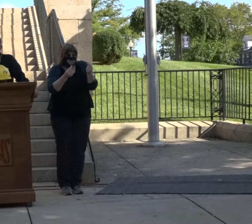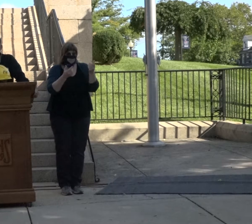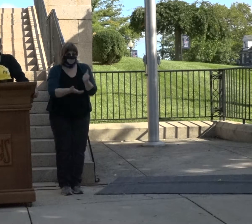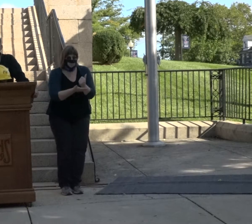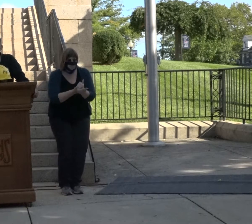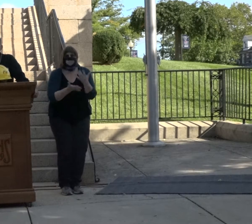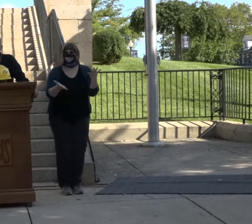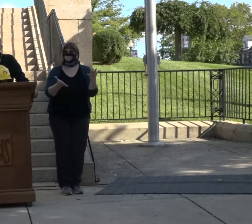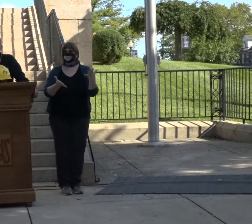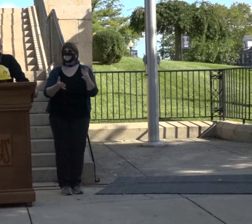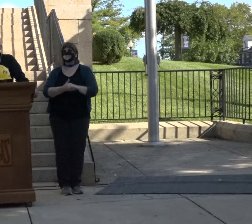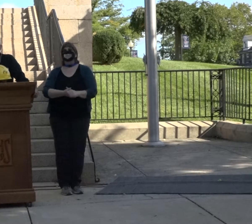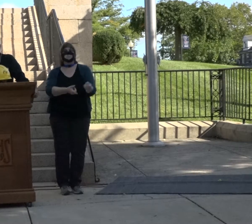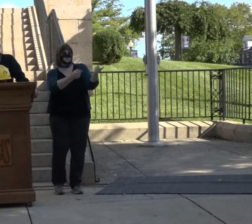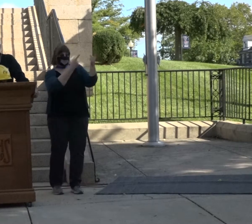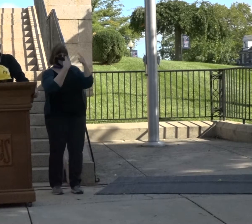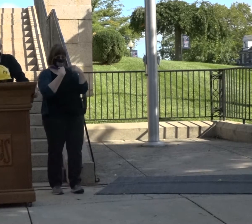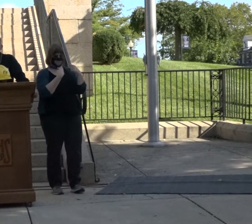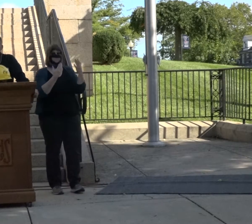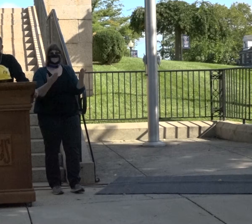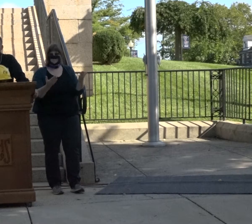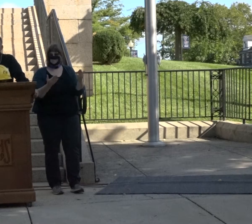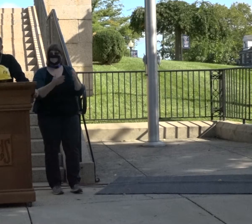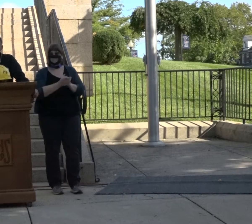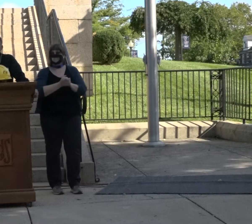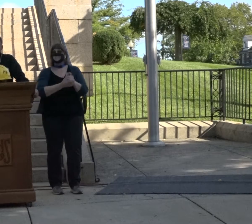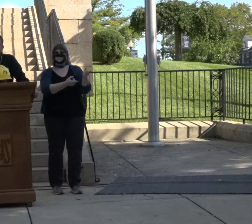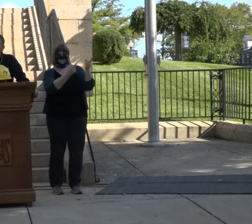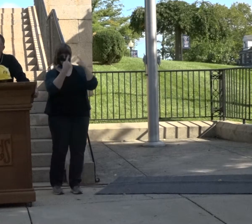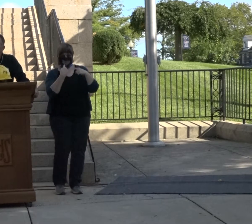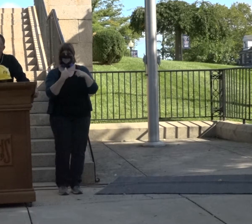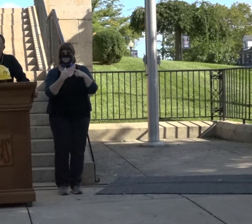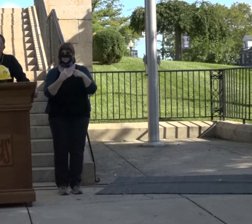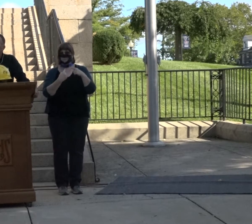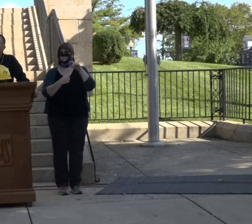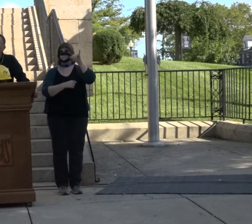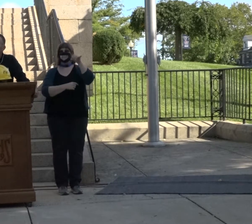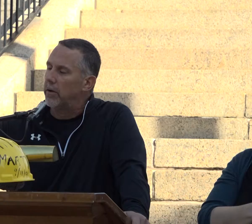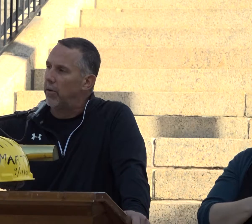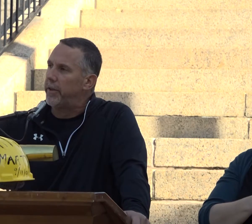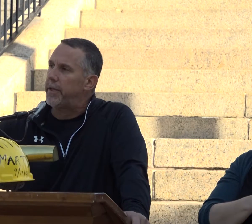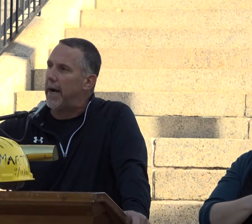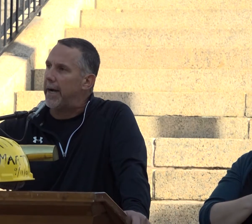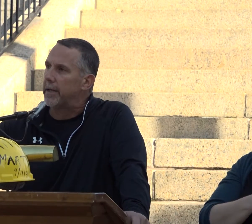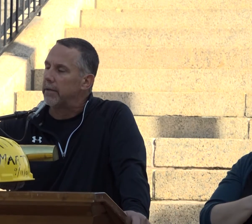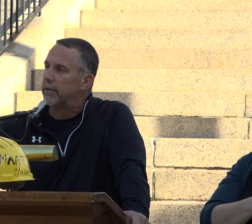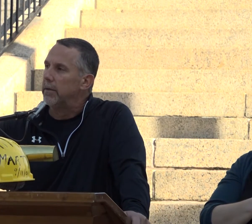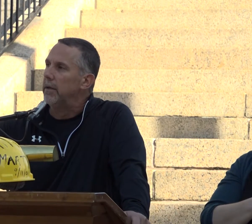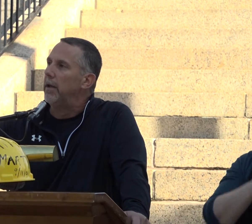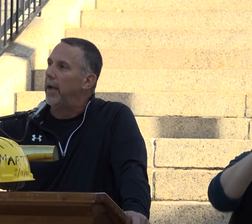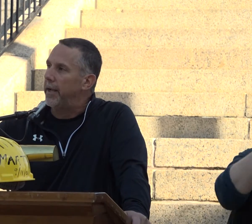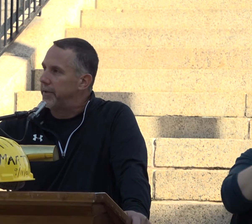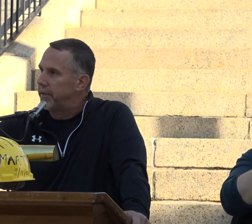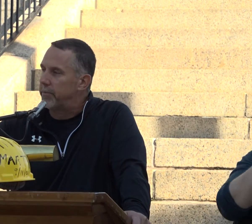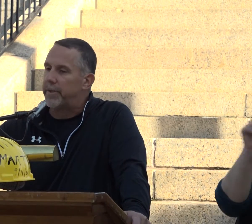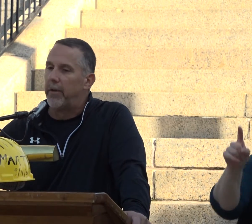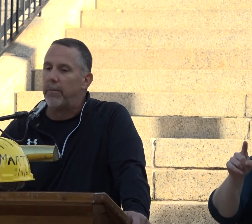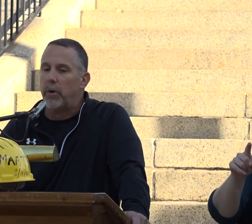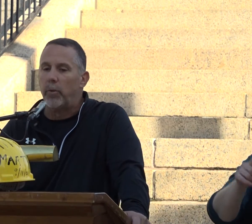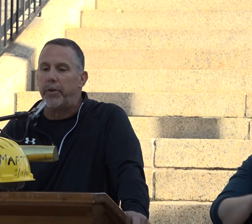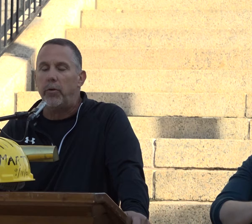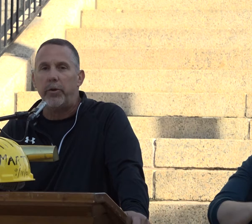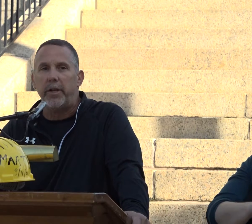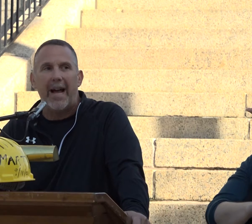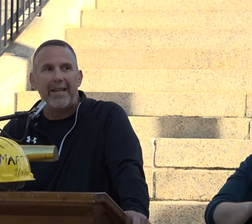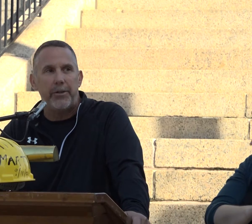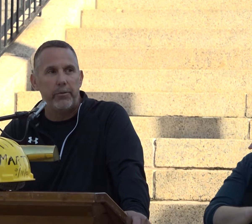we do? And he said, come to Jersey City, go to the dock, and Tell